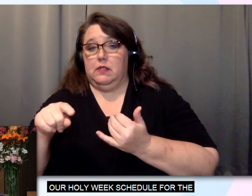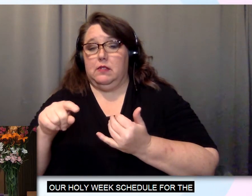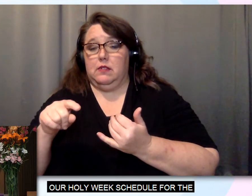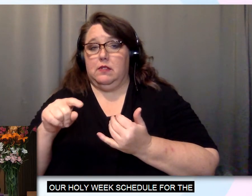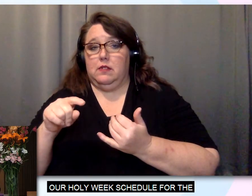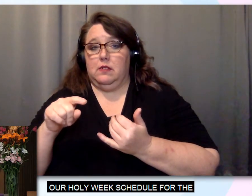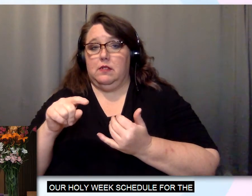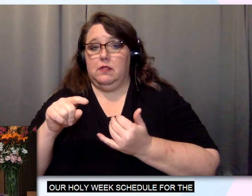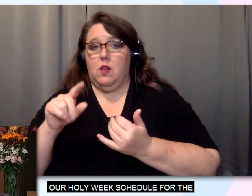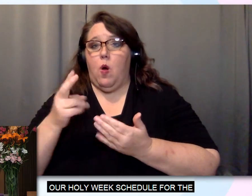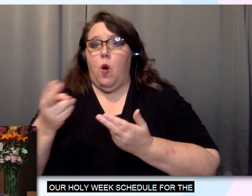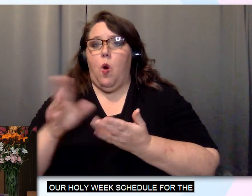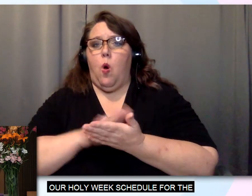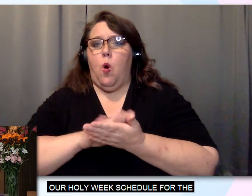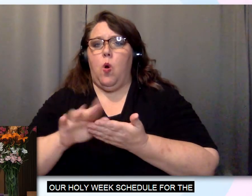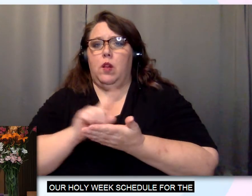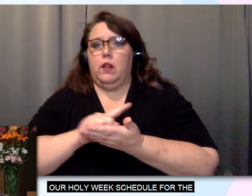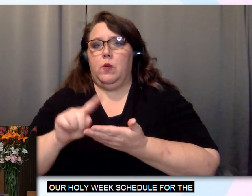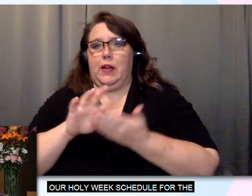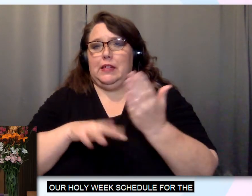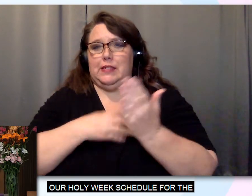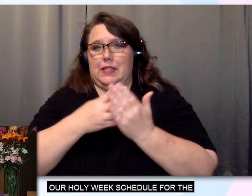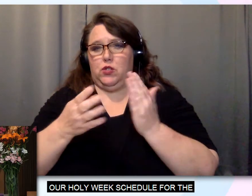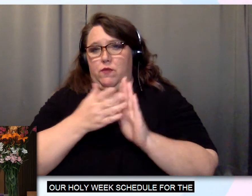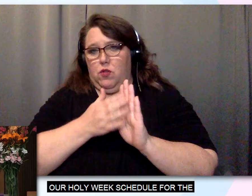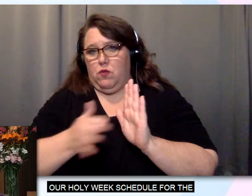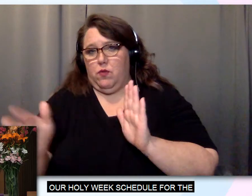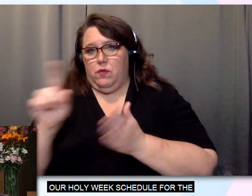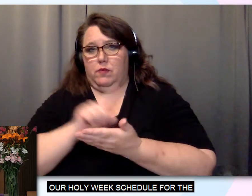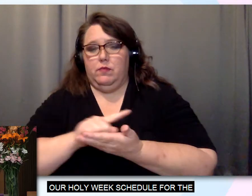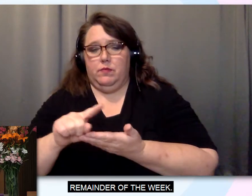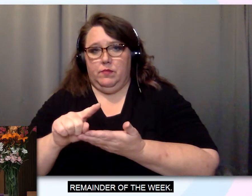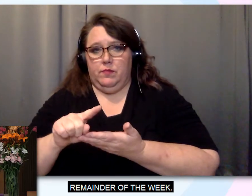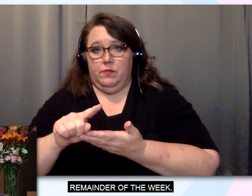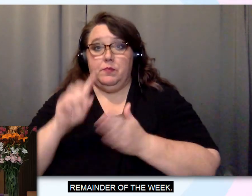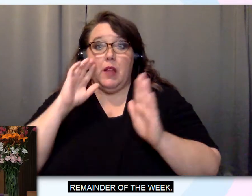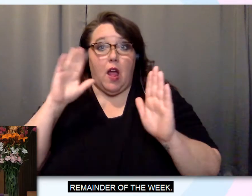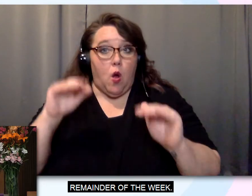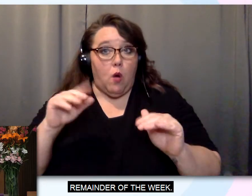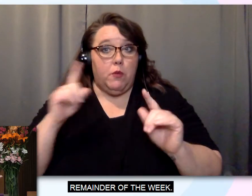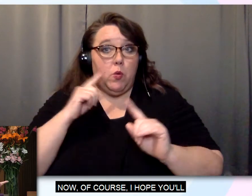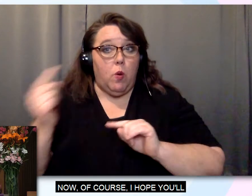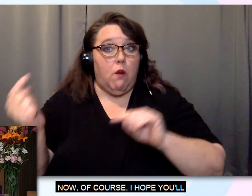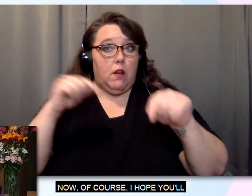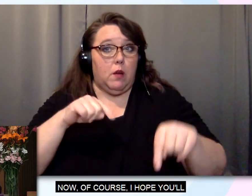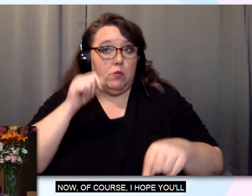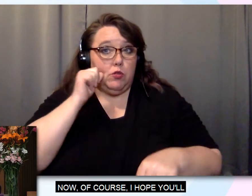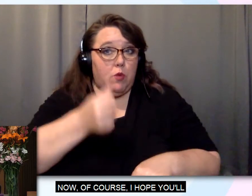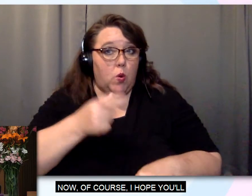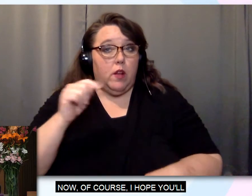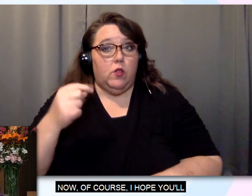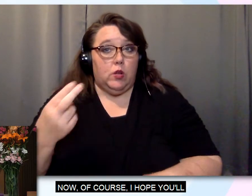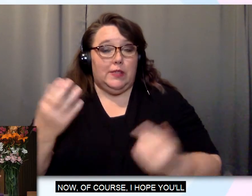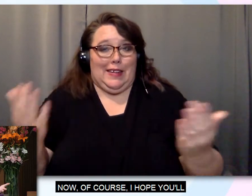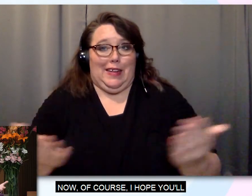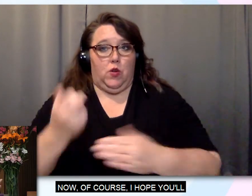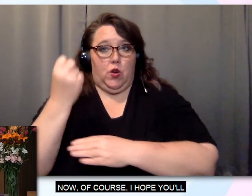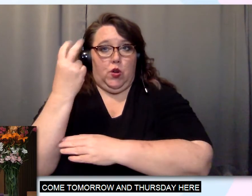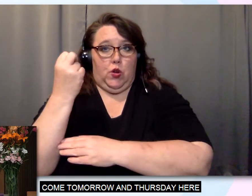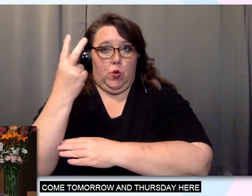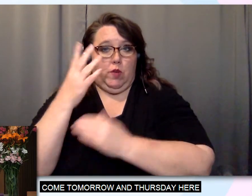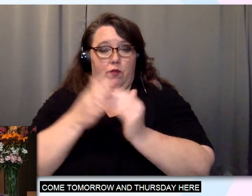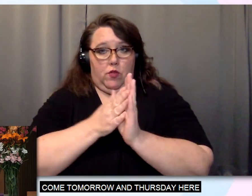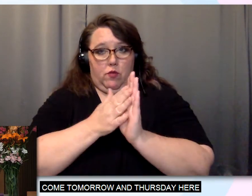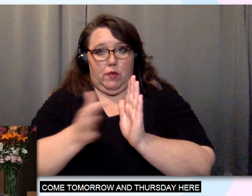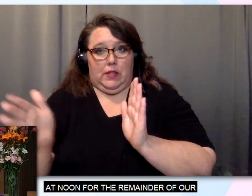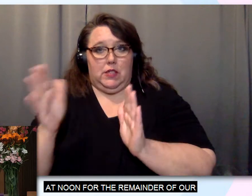our Holy Week schedule for the remainder of the week. Now, of course, I hope you'll come tomorrow and Thursday